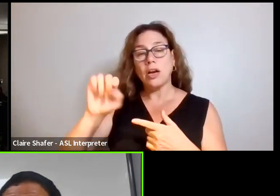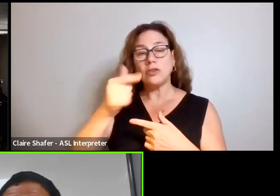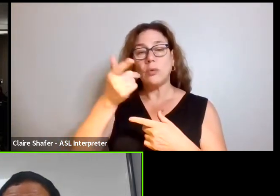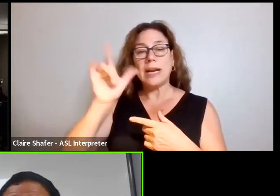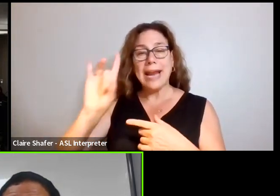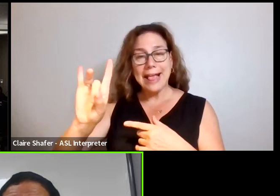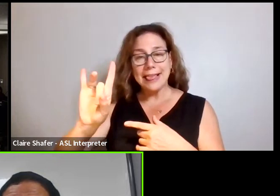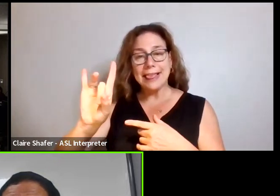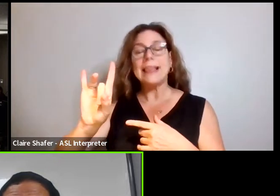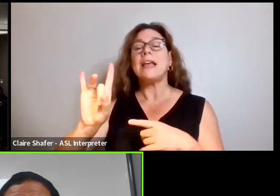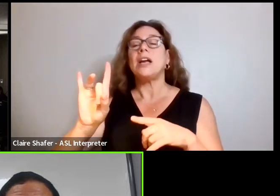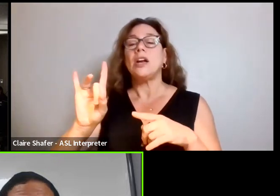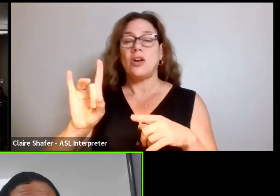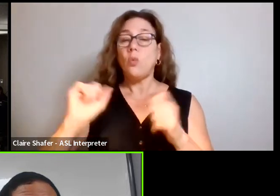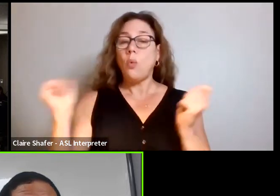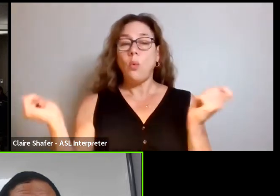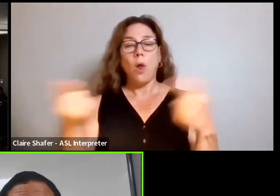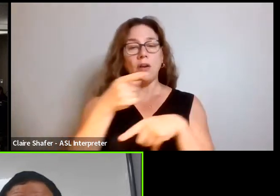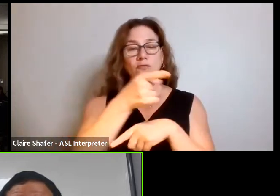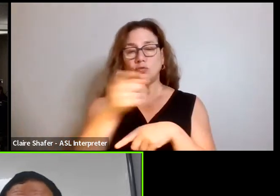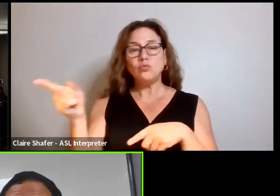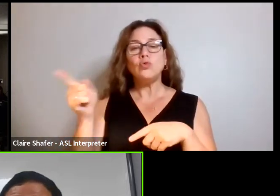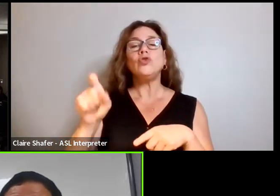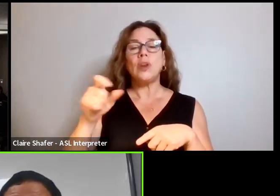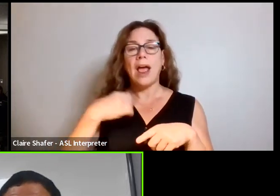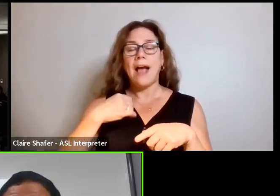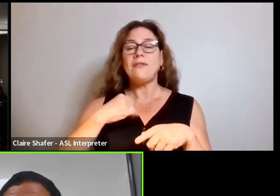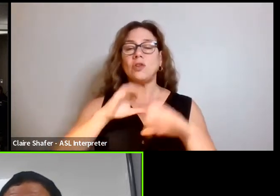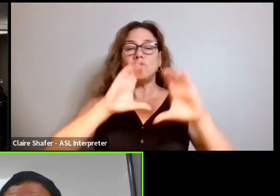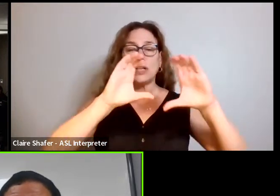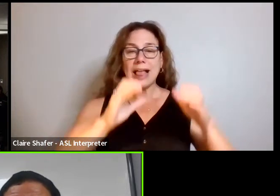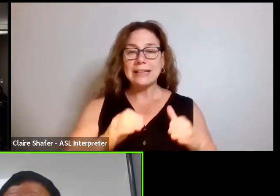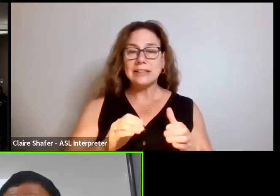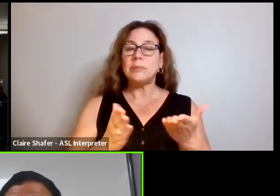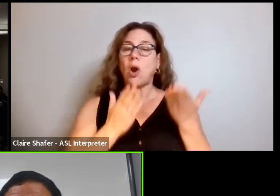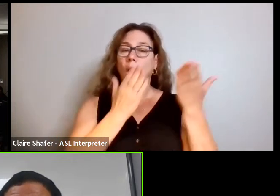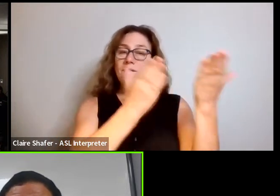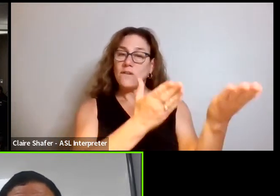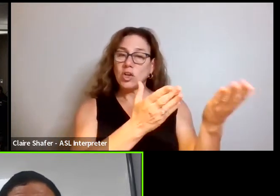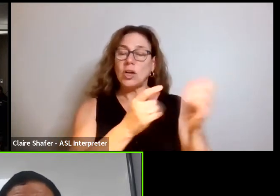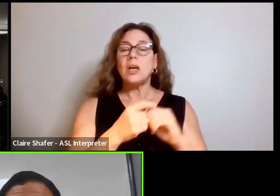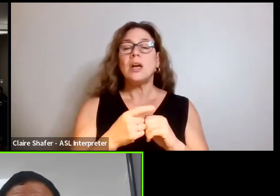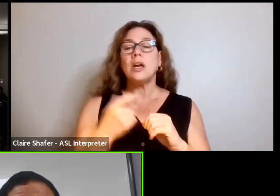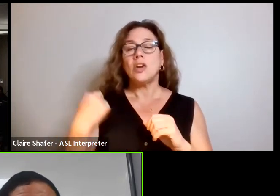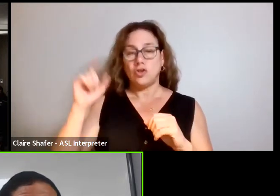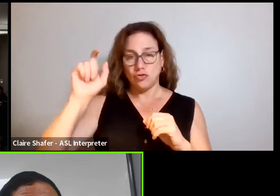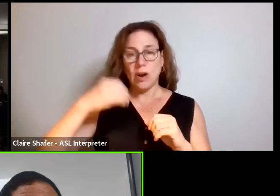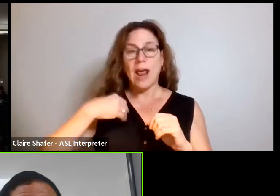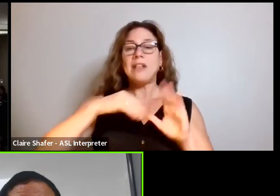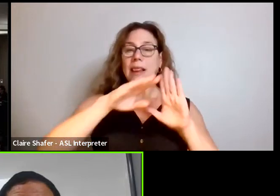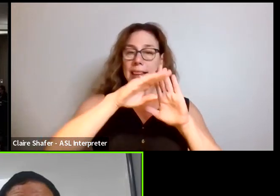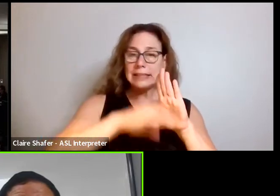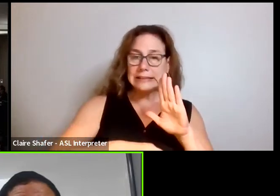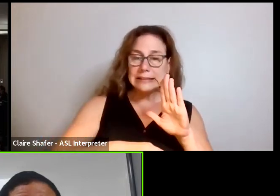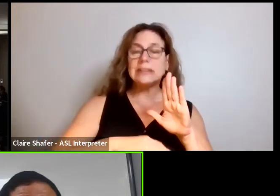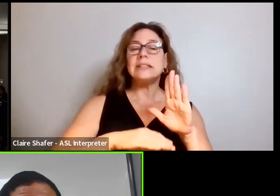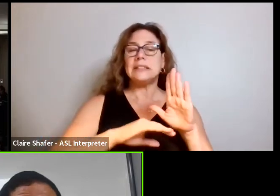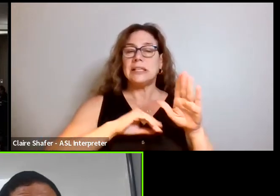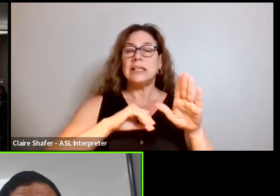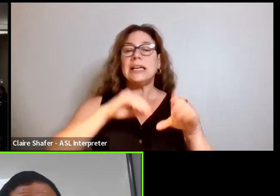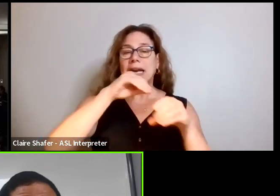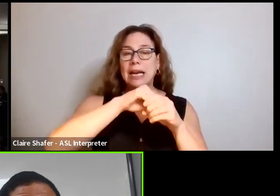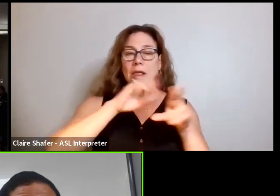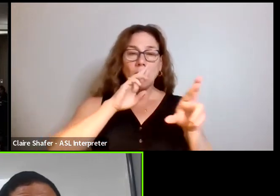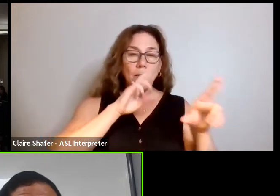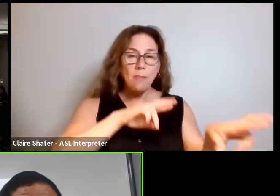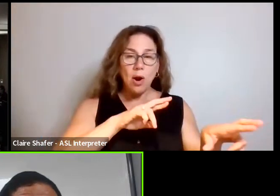of you should have all those courses that are being offered. You should have all those in your report. Last but